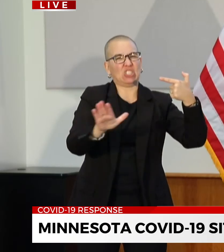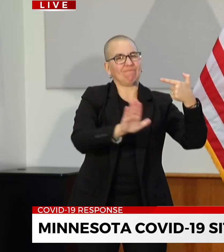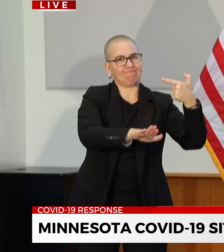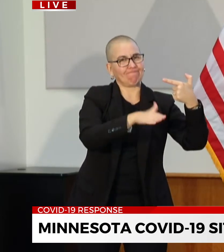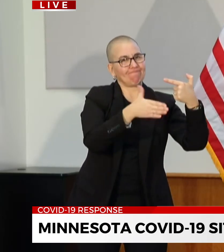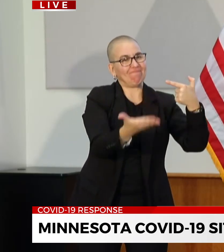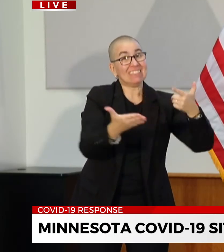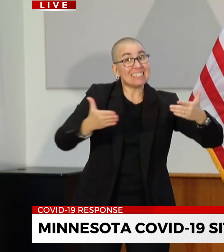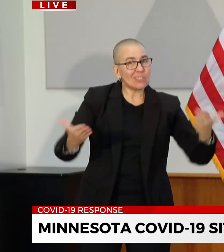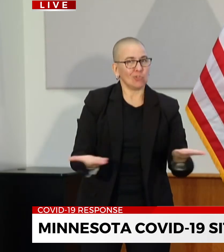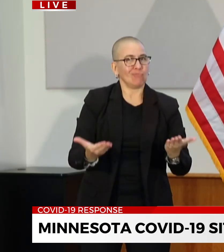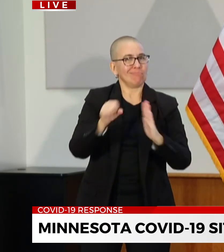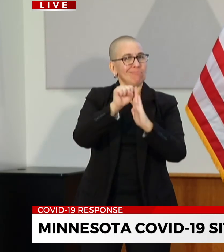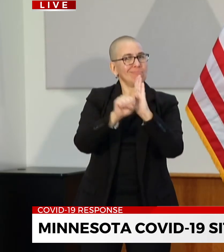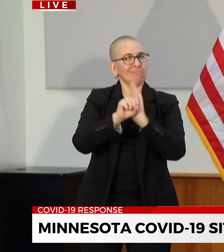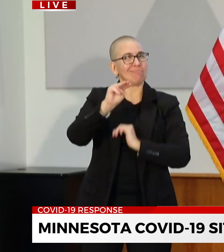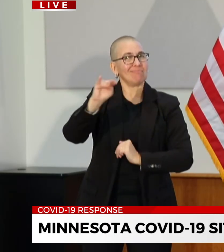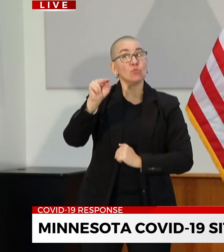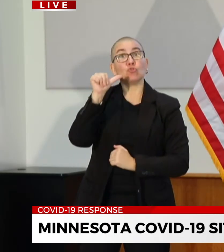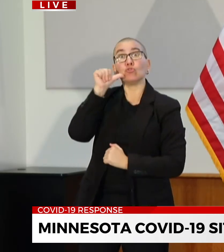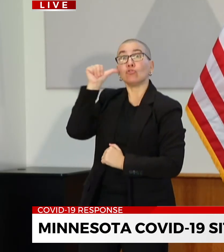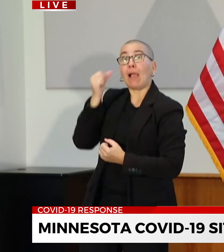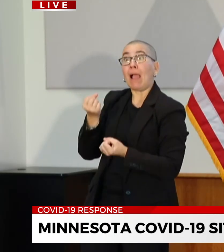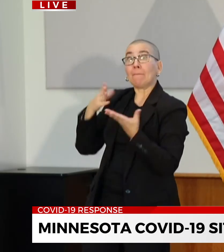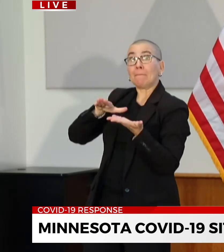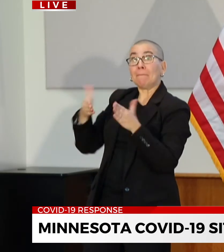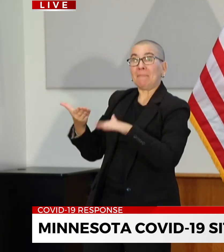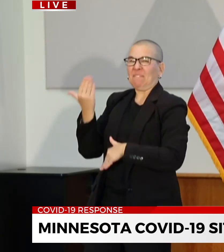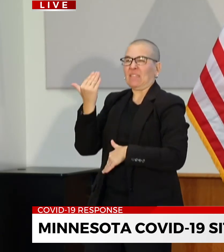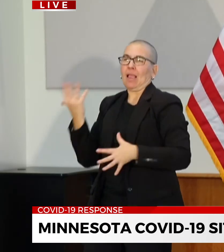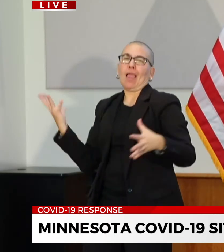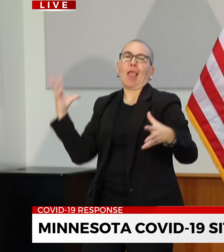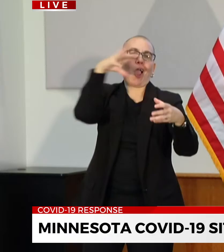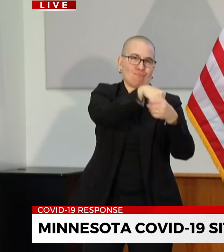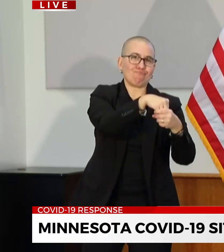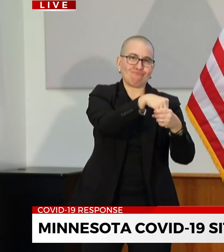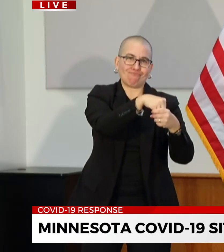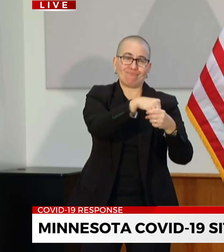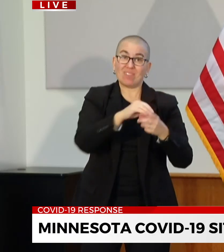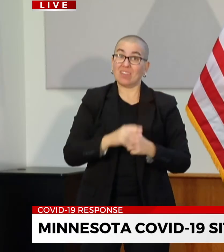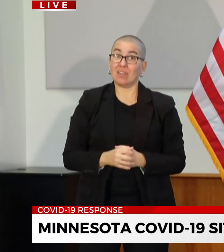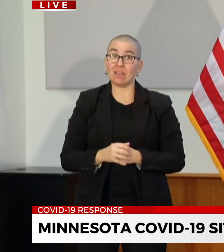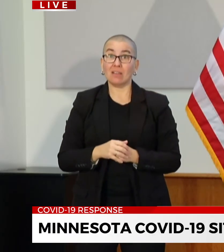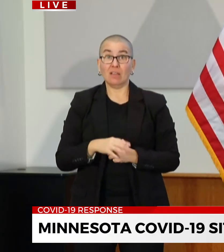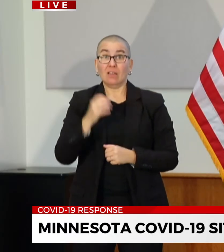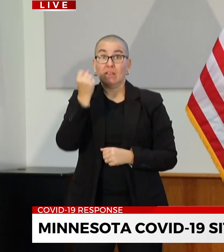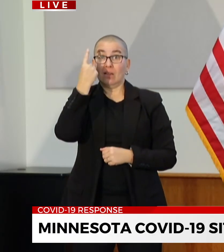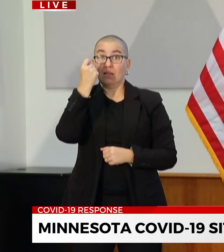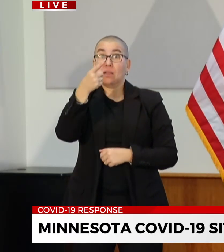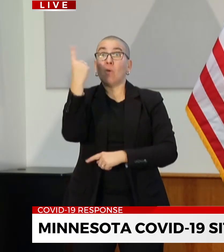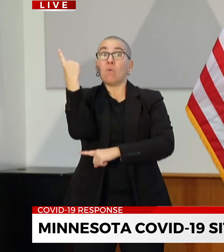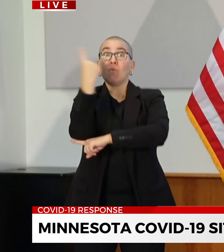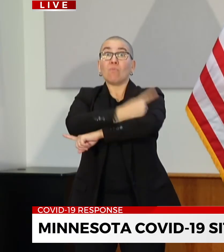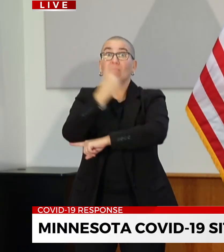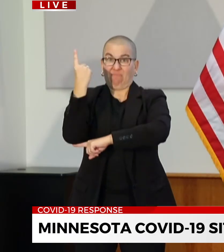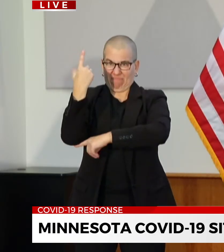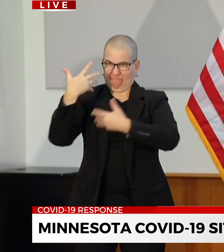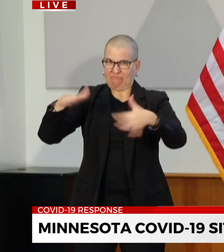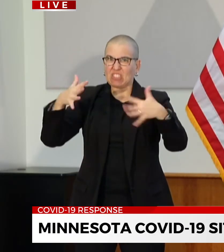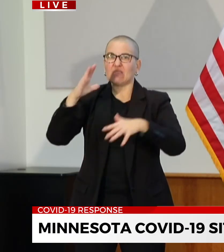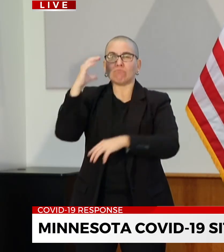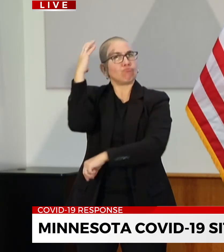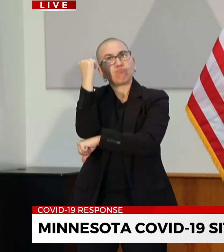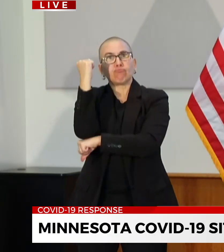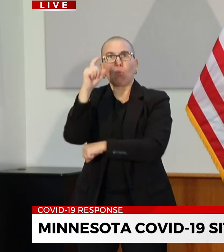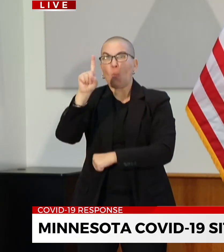yesterday, as the Governor said, but we had a really startling one-day record of 101 deaths reported